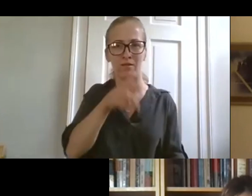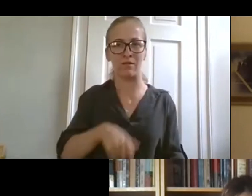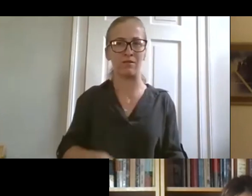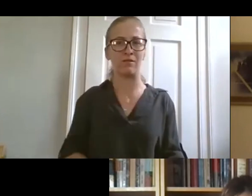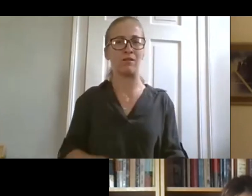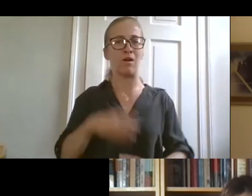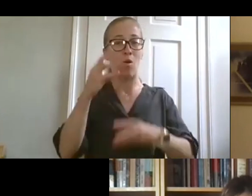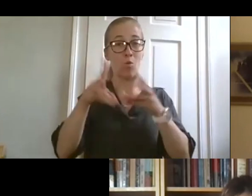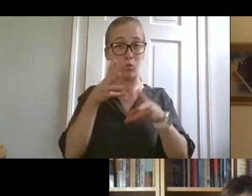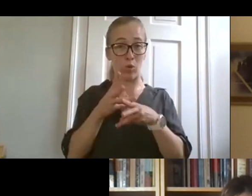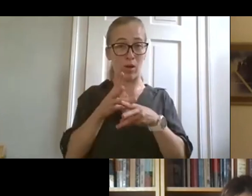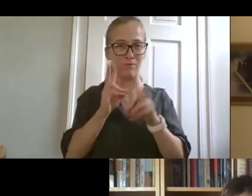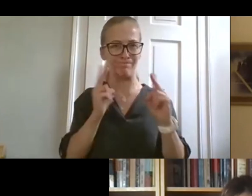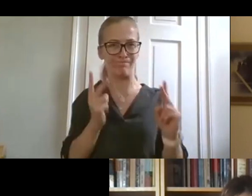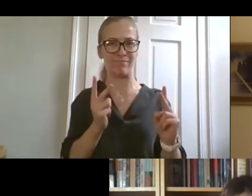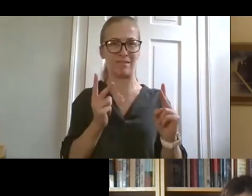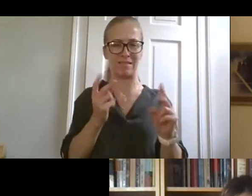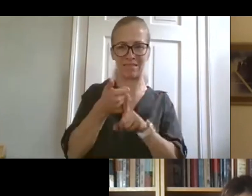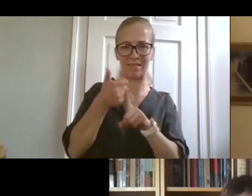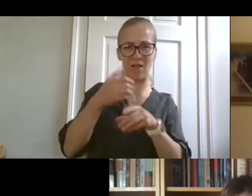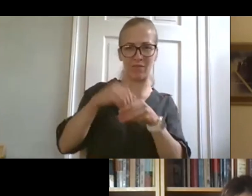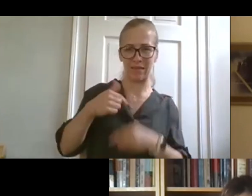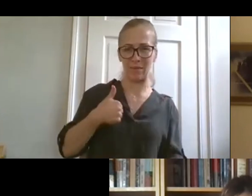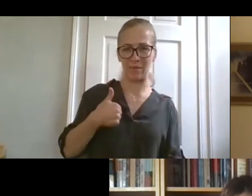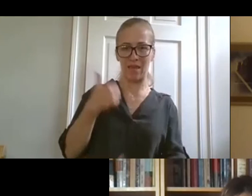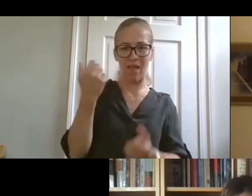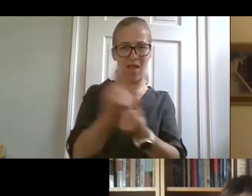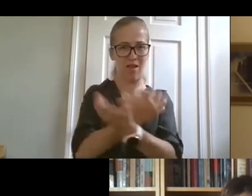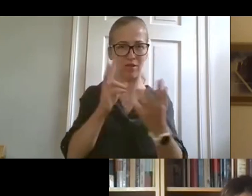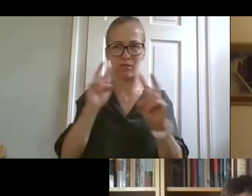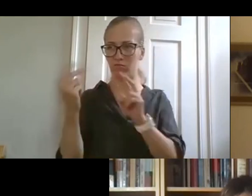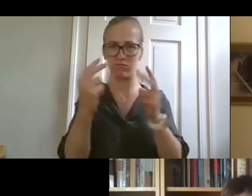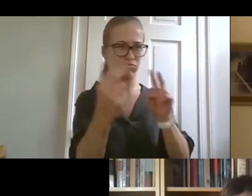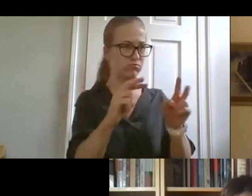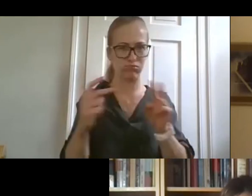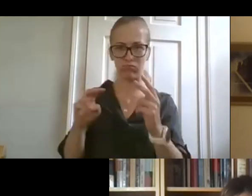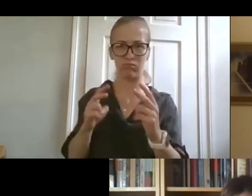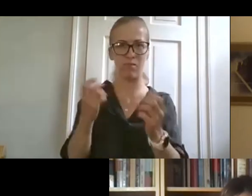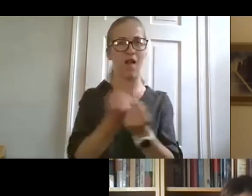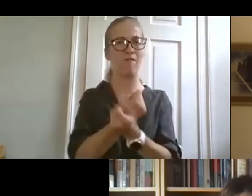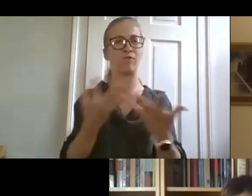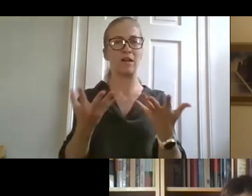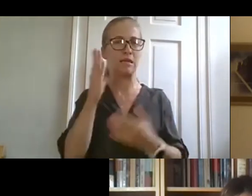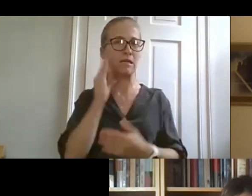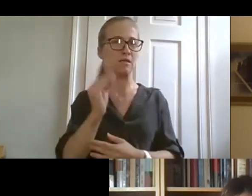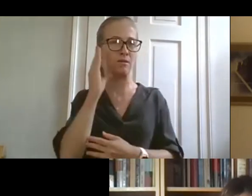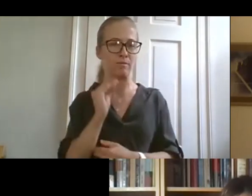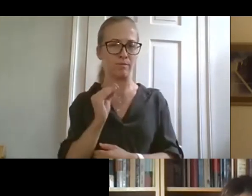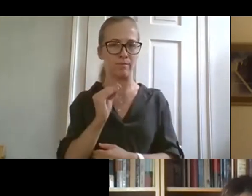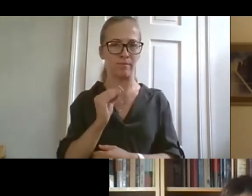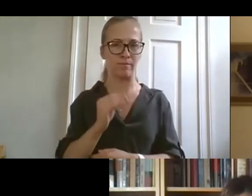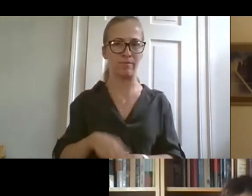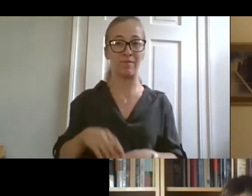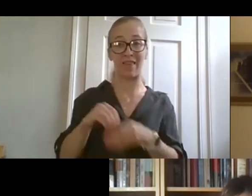The world looks at itself in me. Everything looks at everything. Everything experiences the other. In